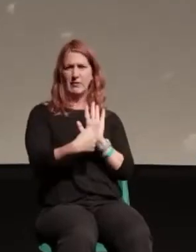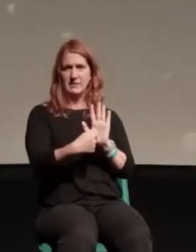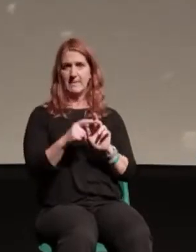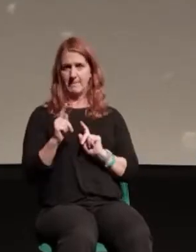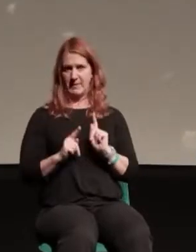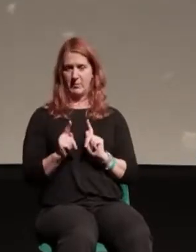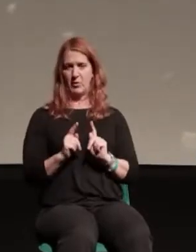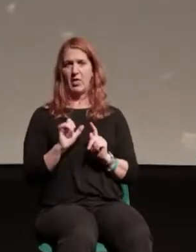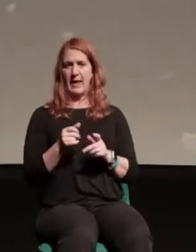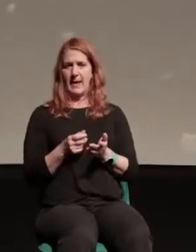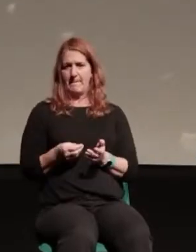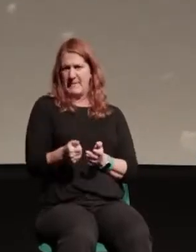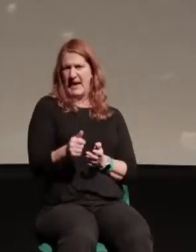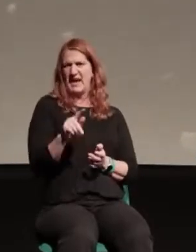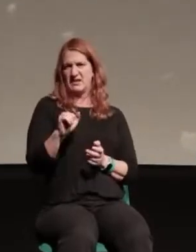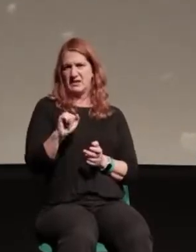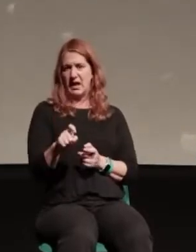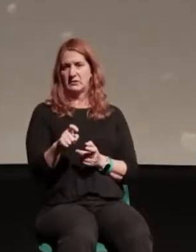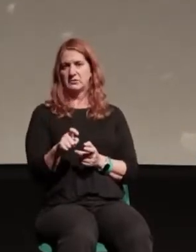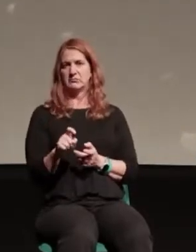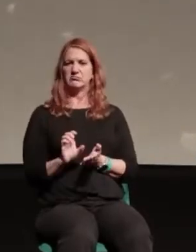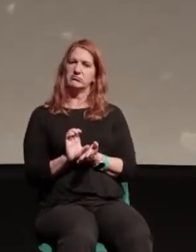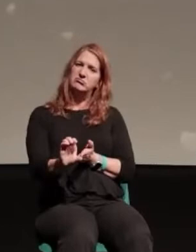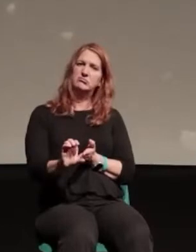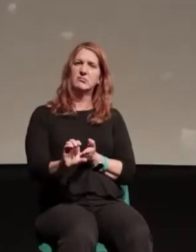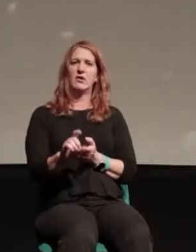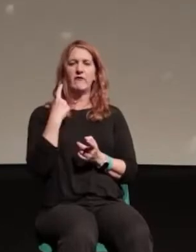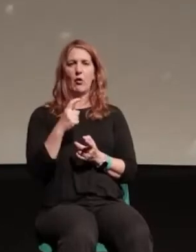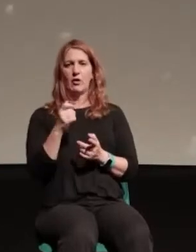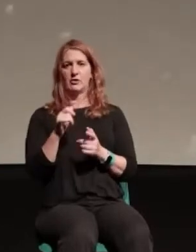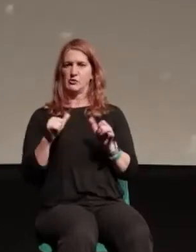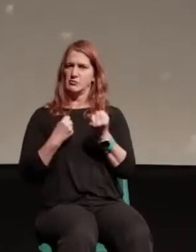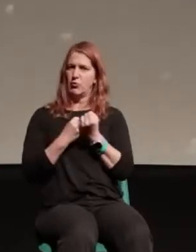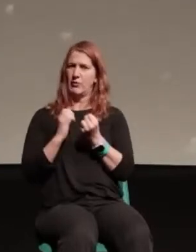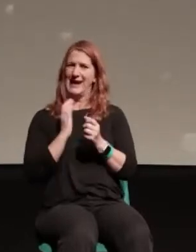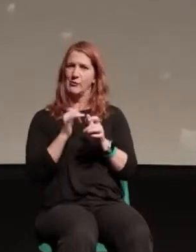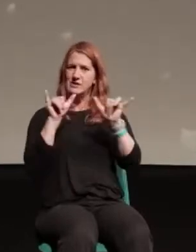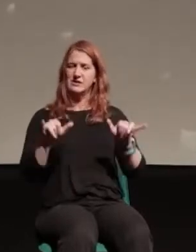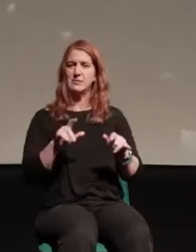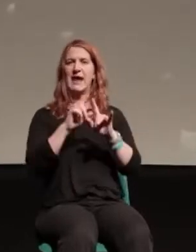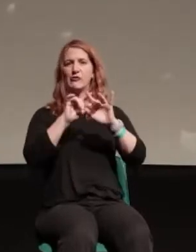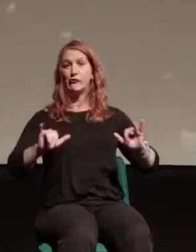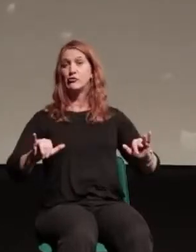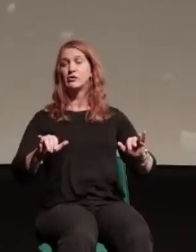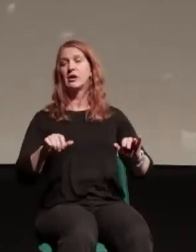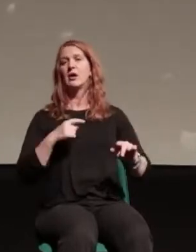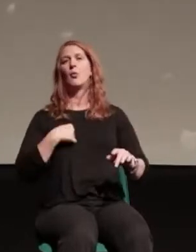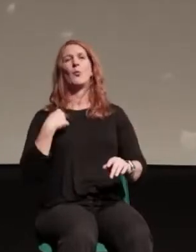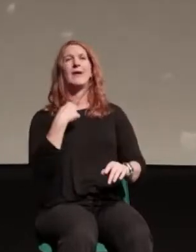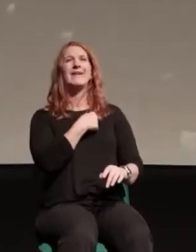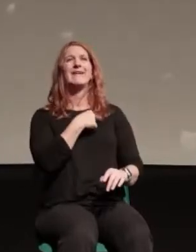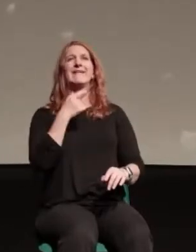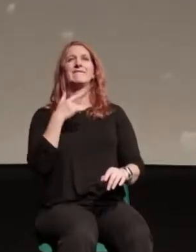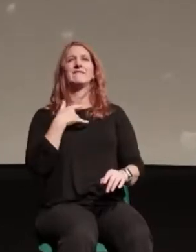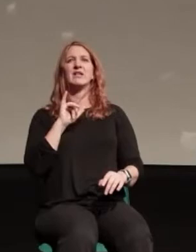people that pay tax dollars into supporting the system in all of our diversity. There is a sense that it is because